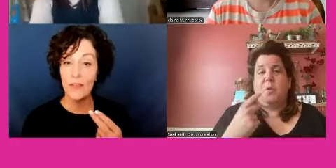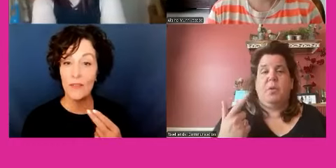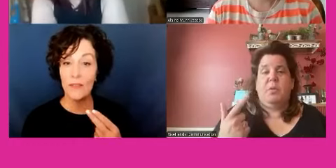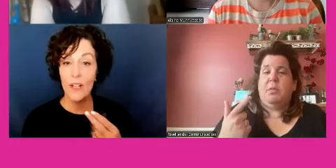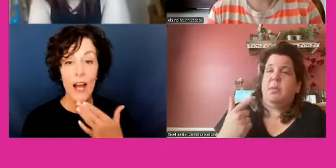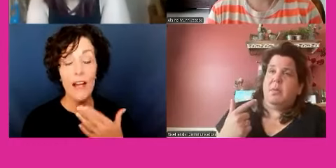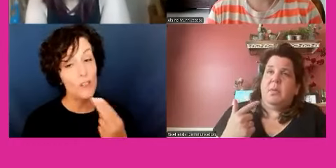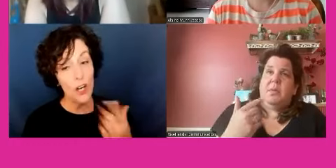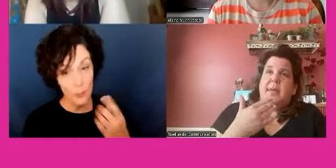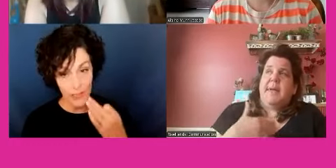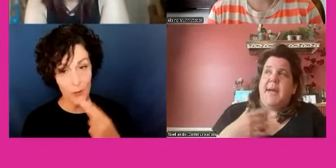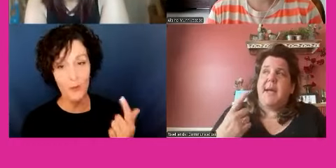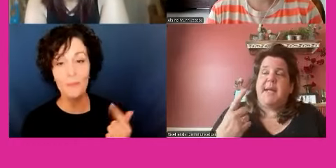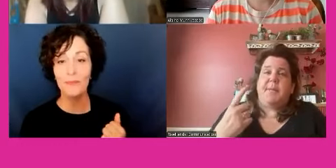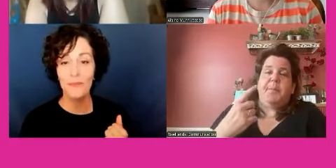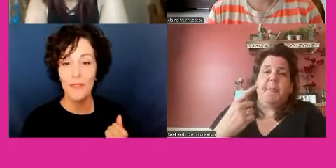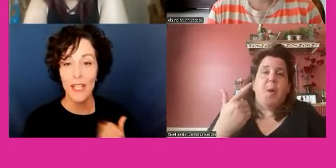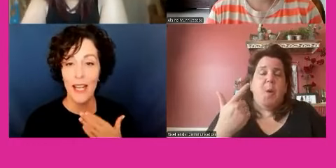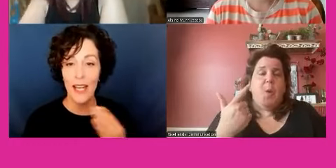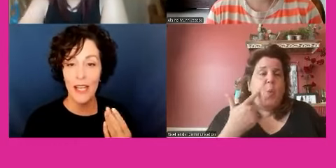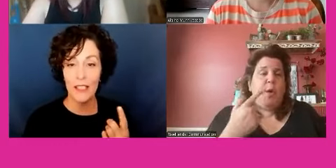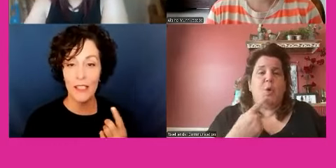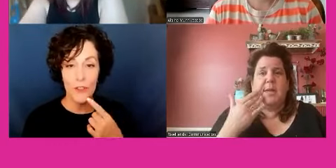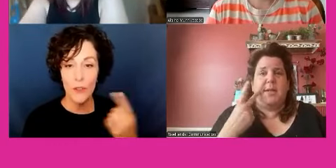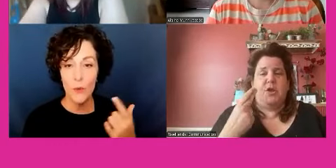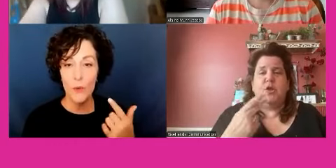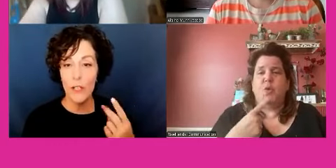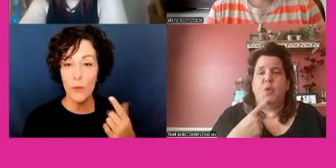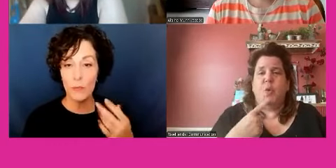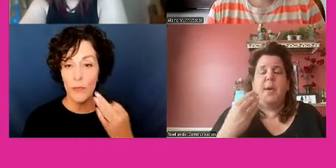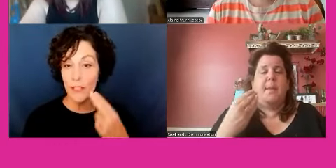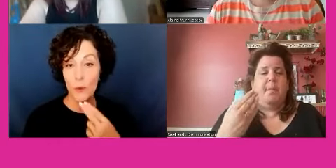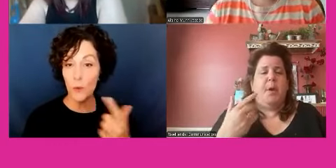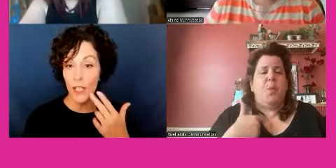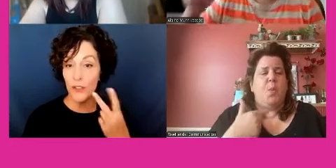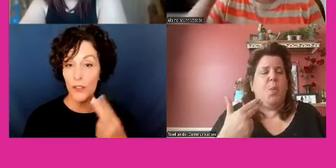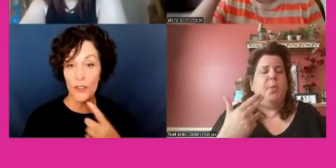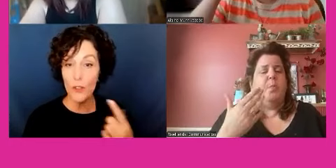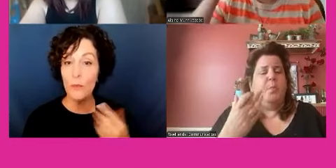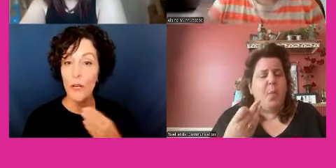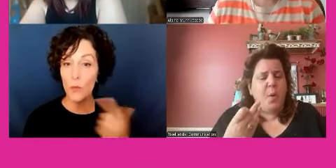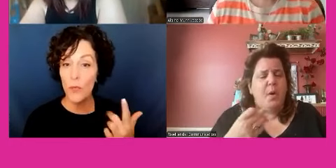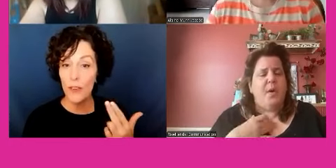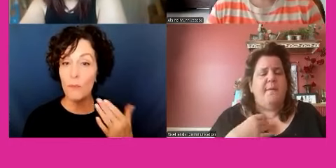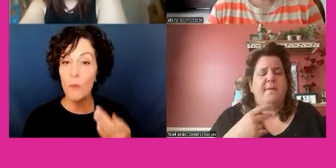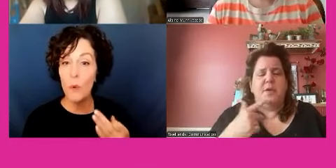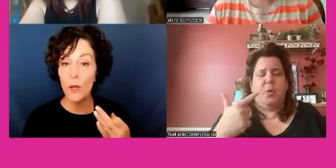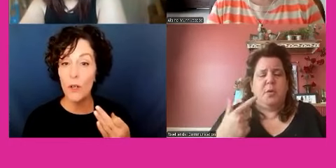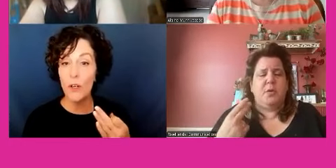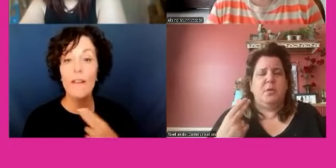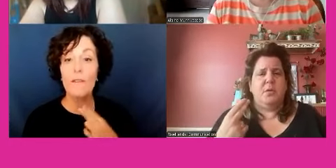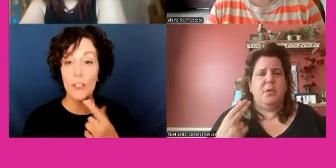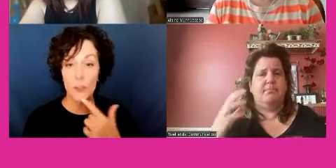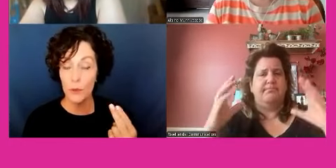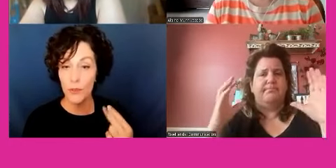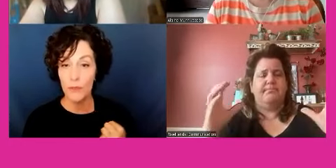Yeah, I've taught preschool and do, what preschool teachers do, but with